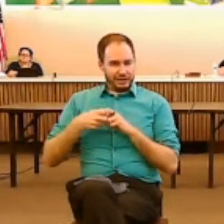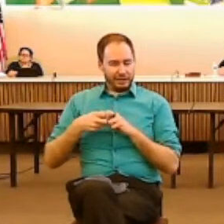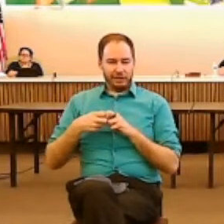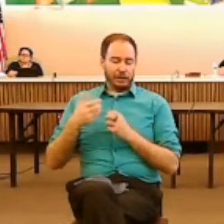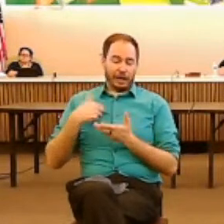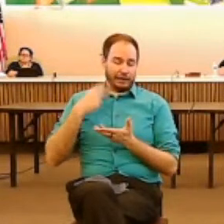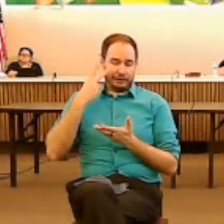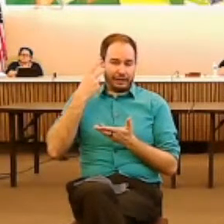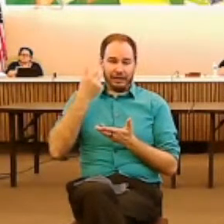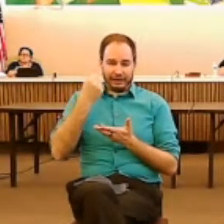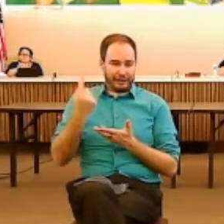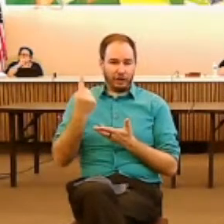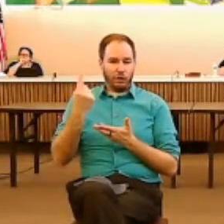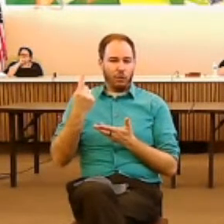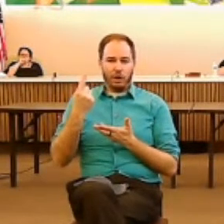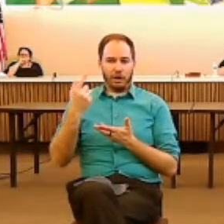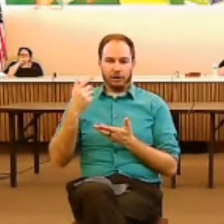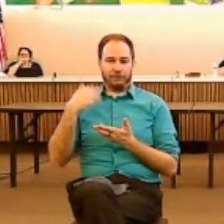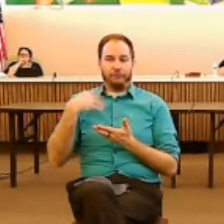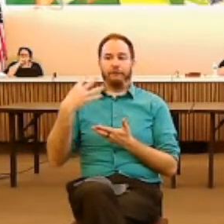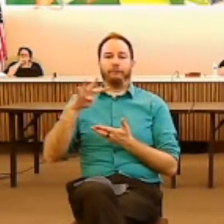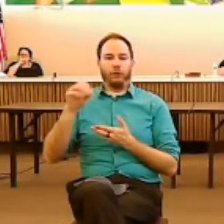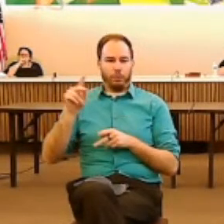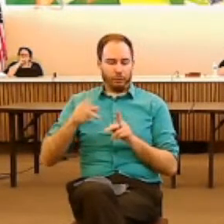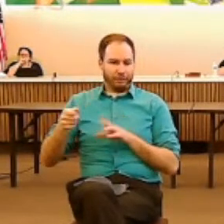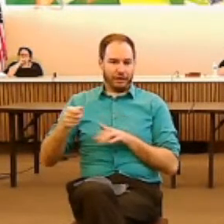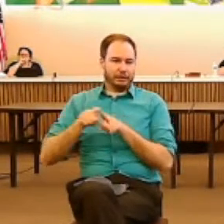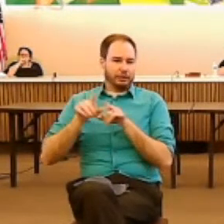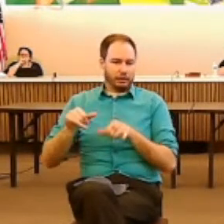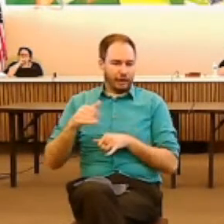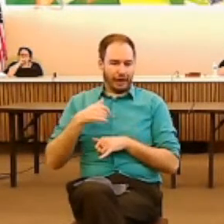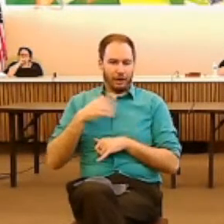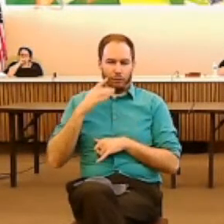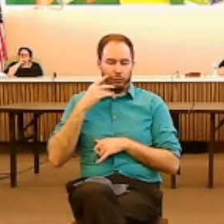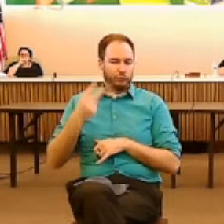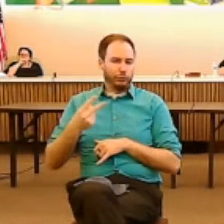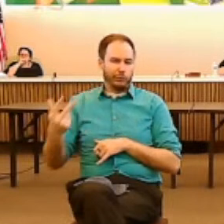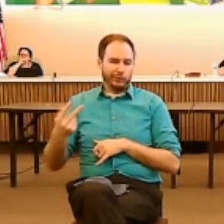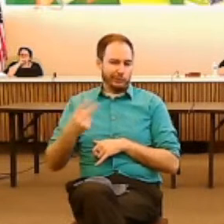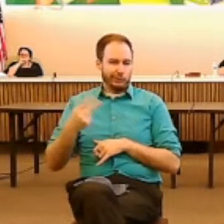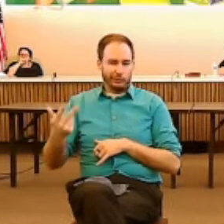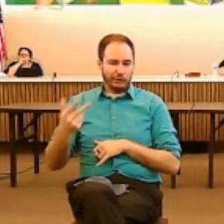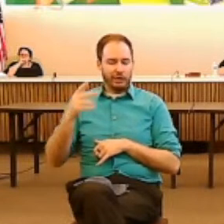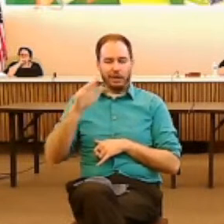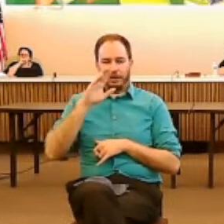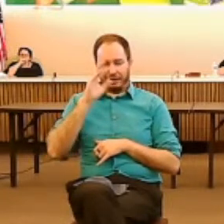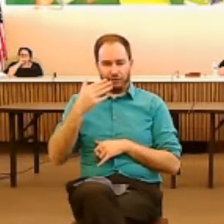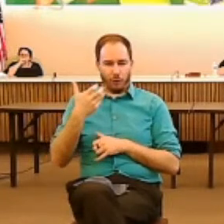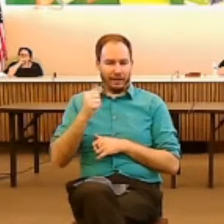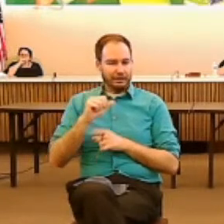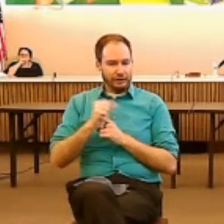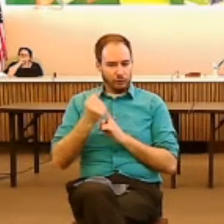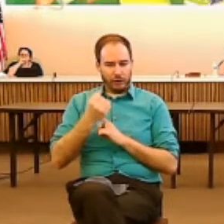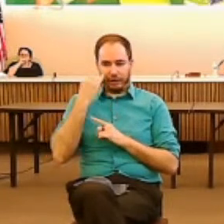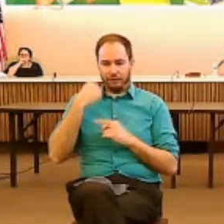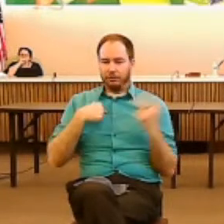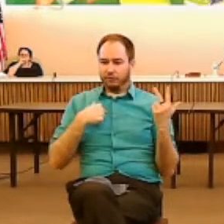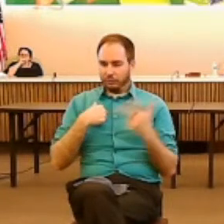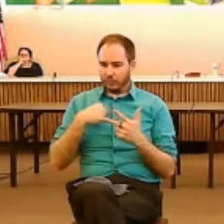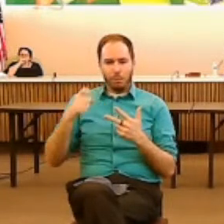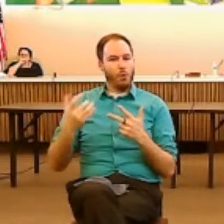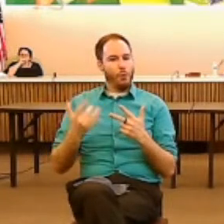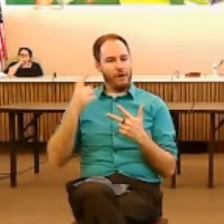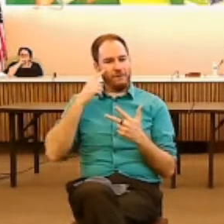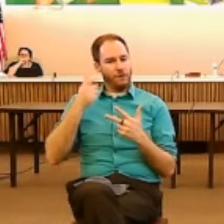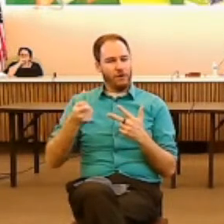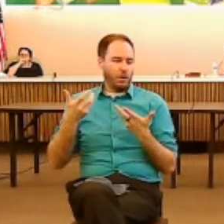we'll never have anywhere close to 40 people vacuuming. There'll be 2 or 3 apart, but the goal is never to have a situation where somebody has to wait for a